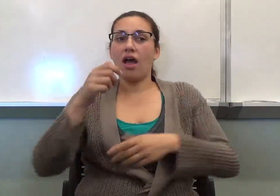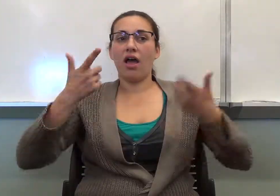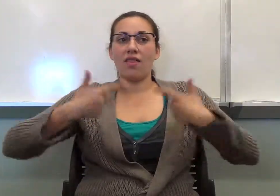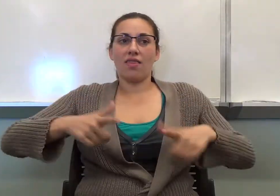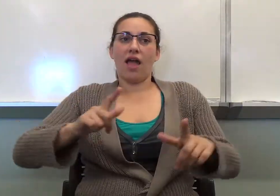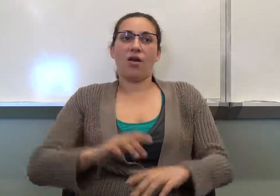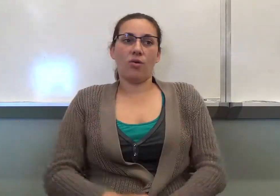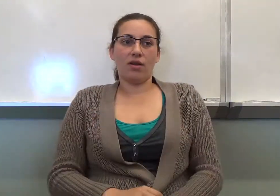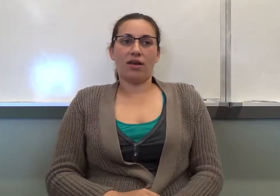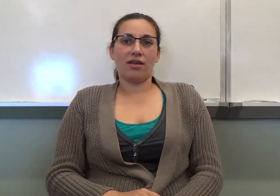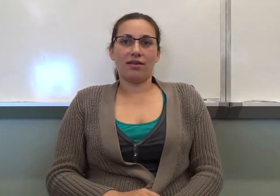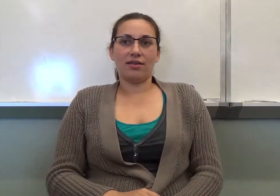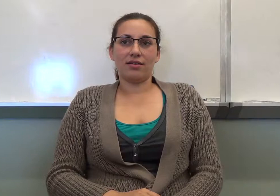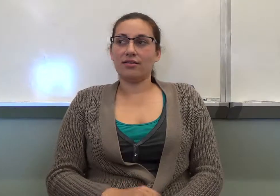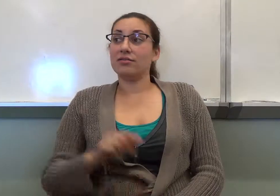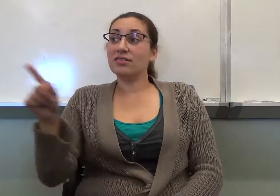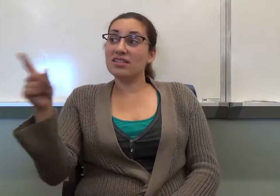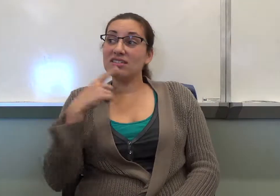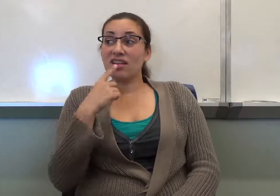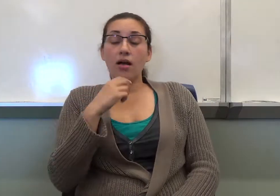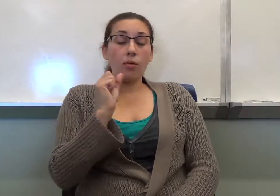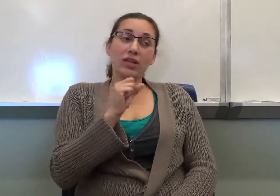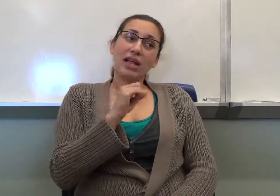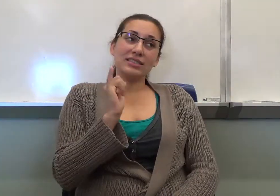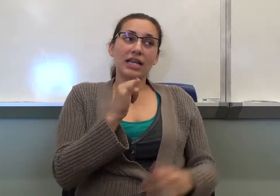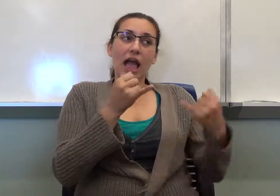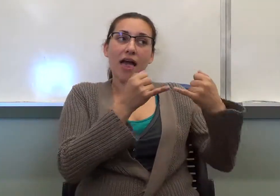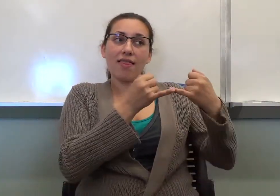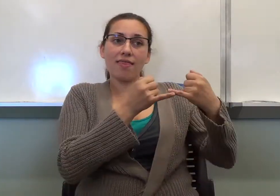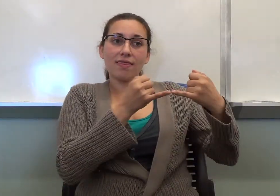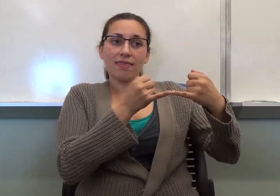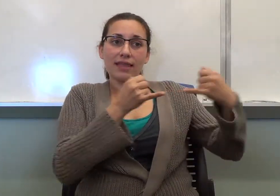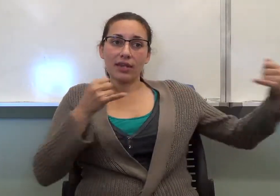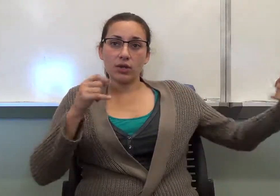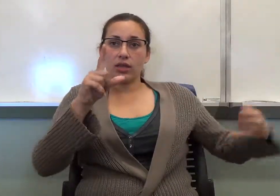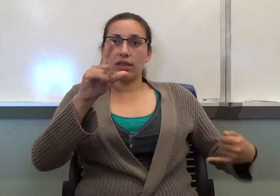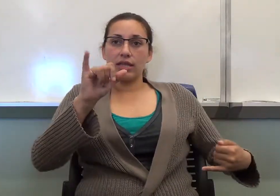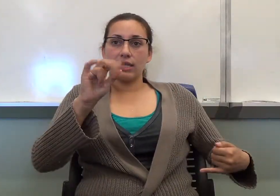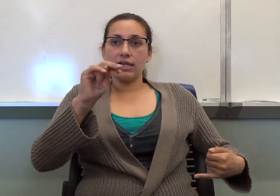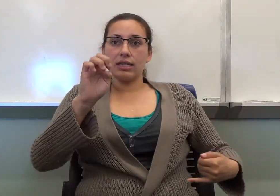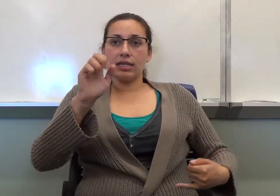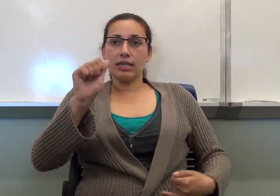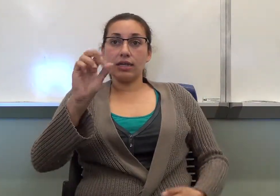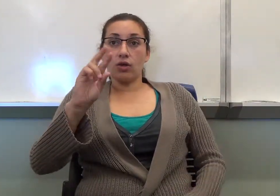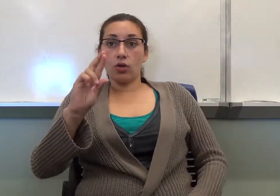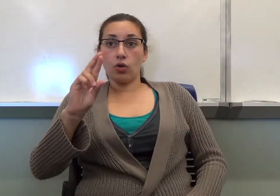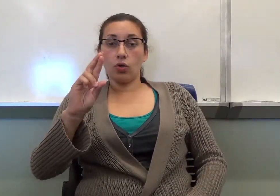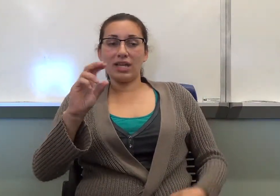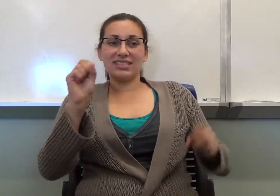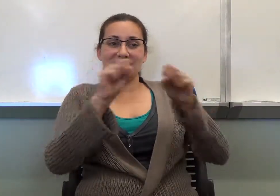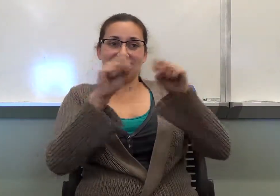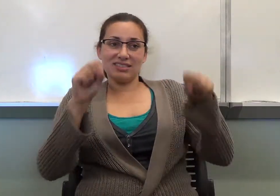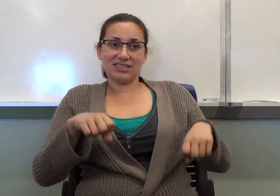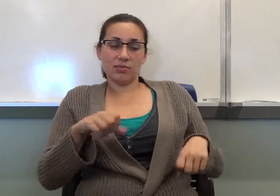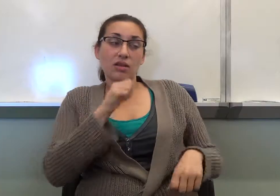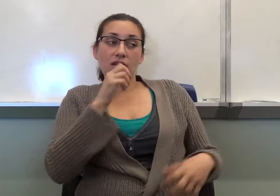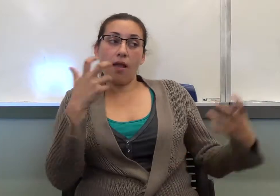Well, it is a linear system, in a sense. Yeah, Doesn't make math And unnatural. that doesn't kind of match with nature a lot of times. it does not, that's